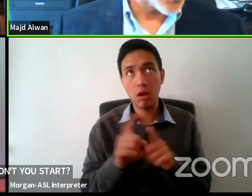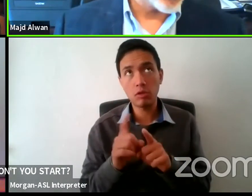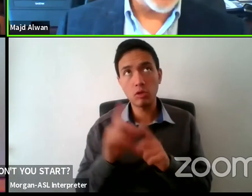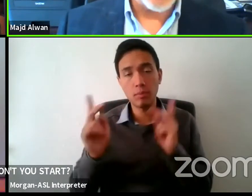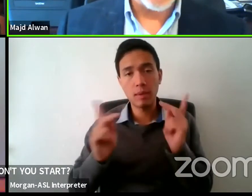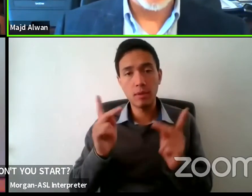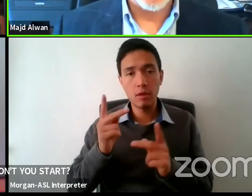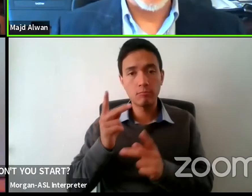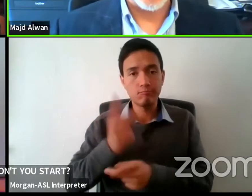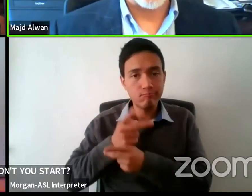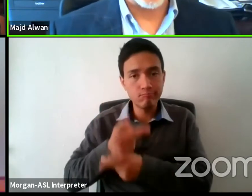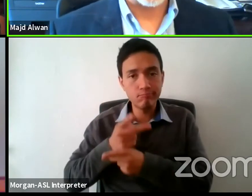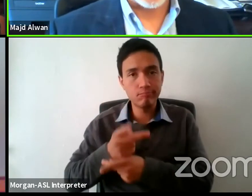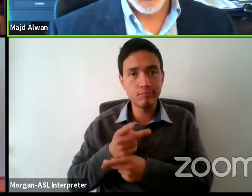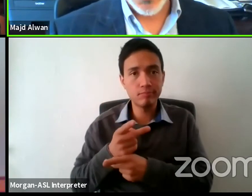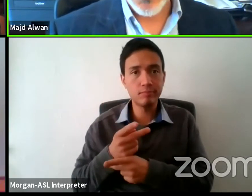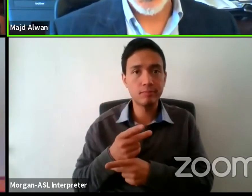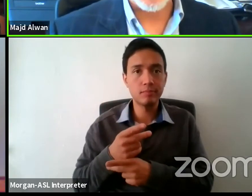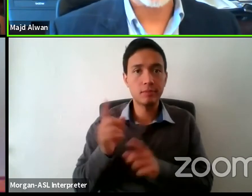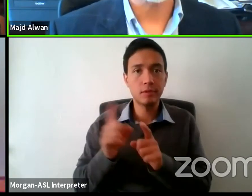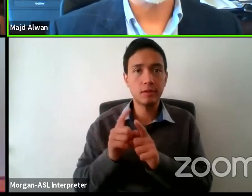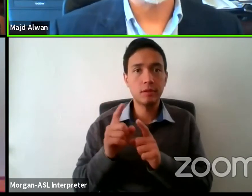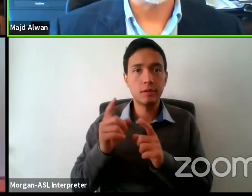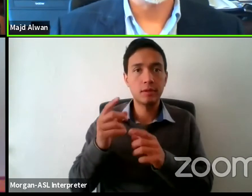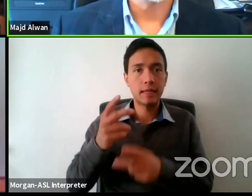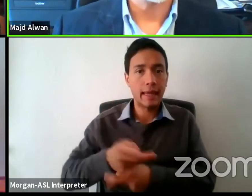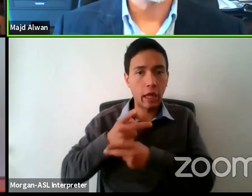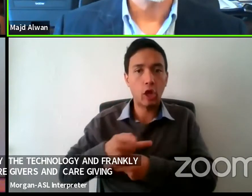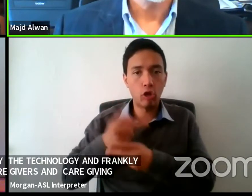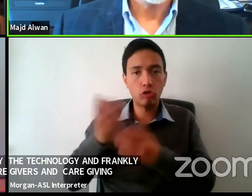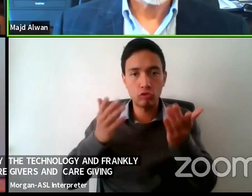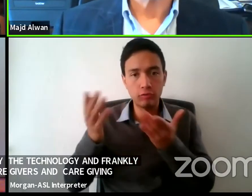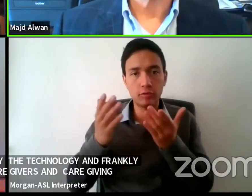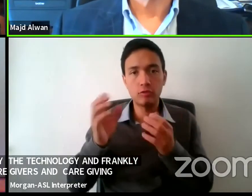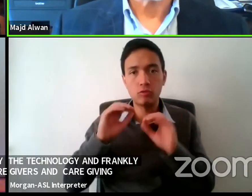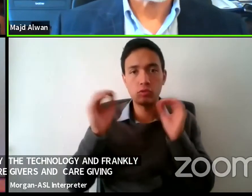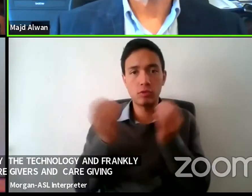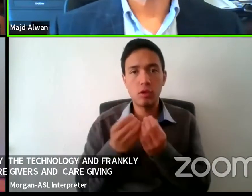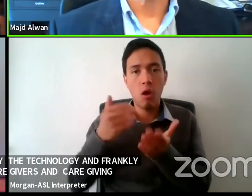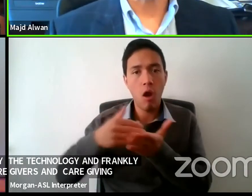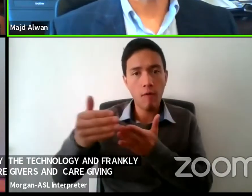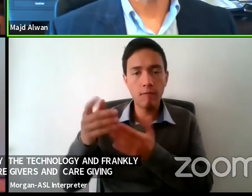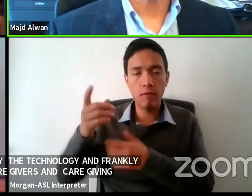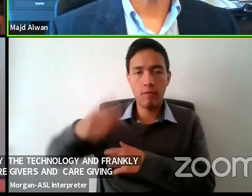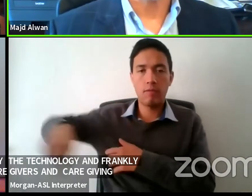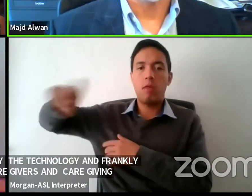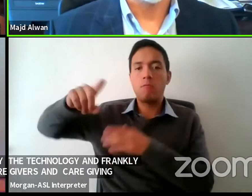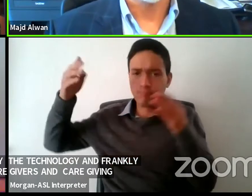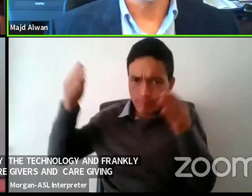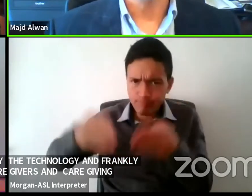caregiving and caregivers and caregiving and care services organizations have focused primarily